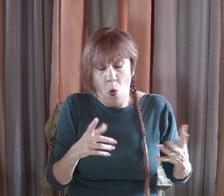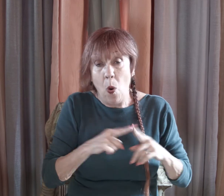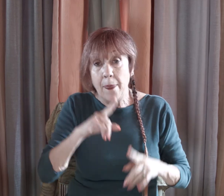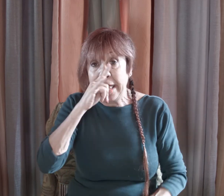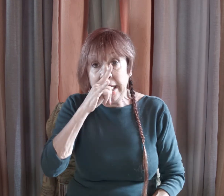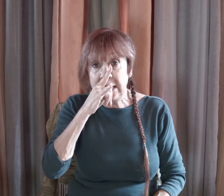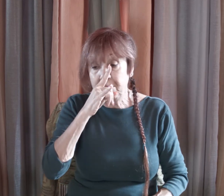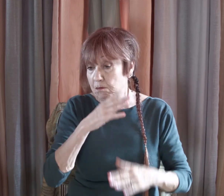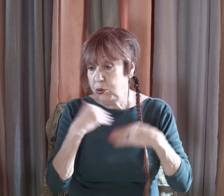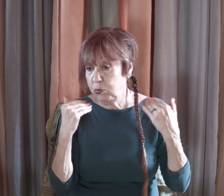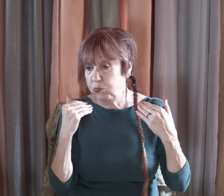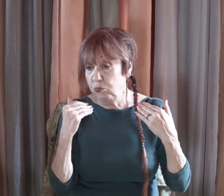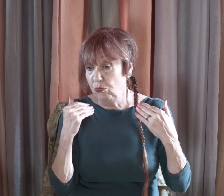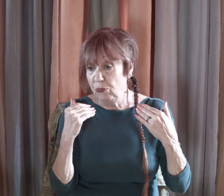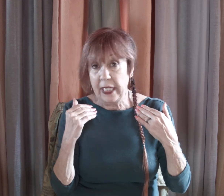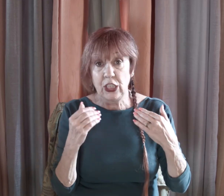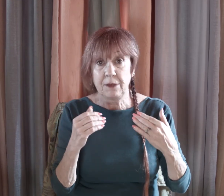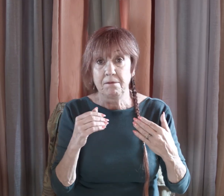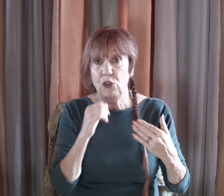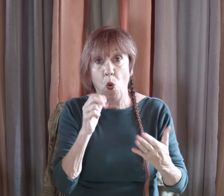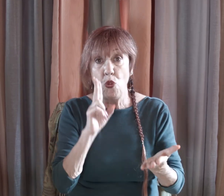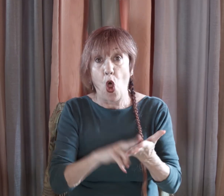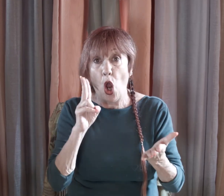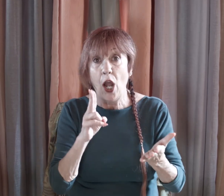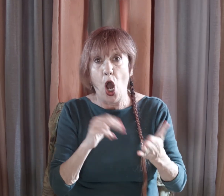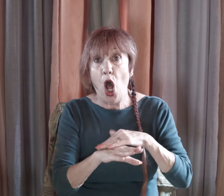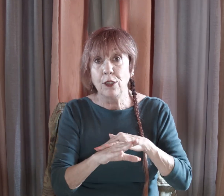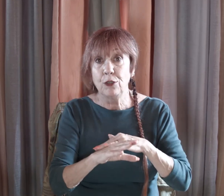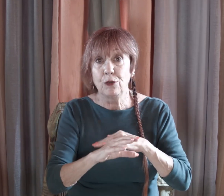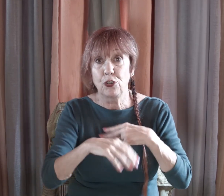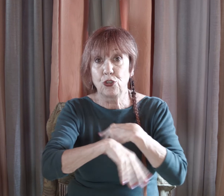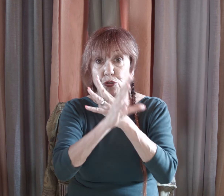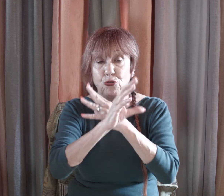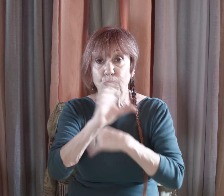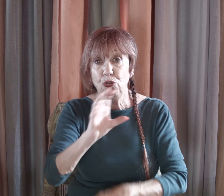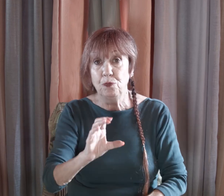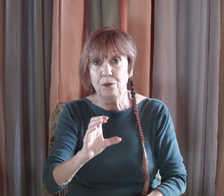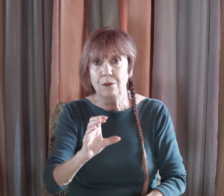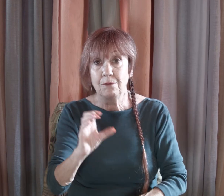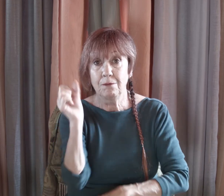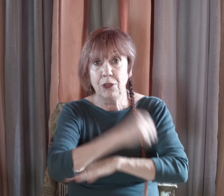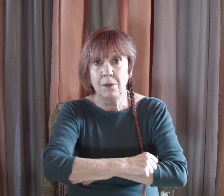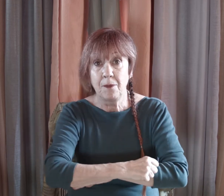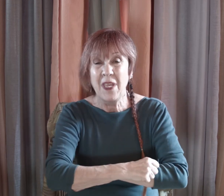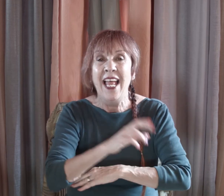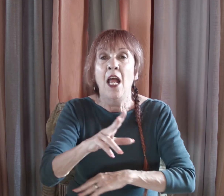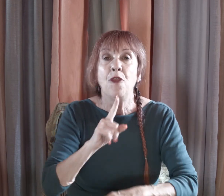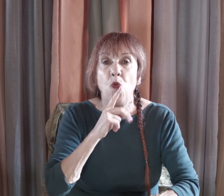it when they can't take it anymore. They just don't log on. So the real problem is that learning is